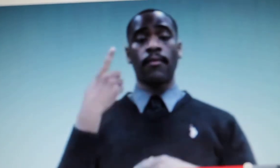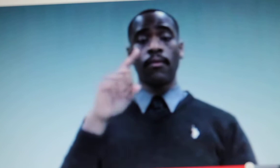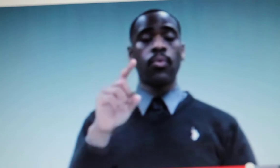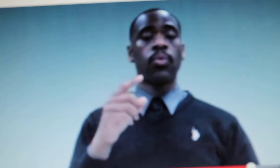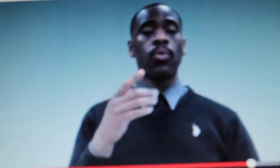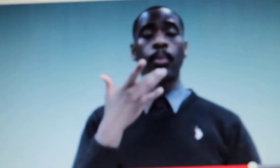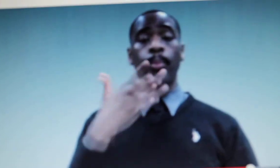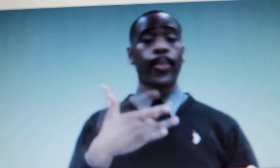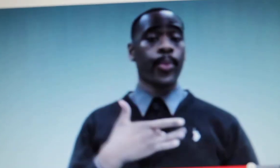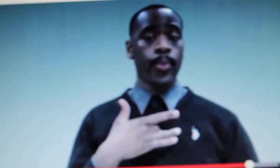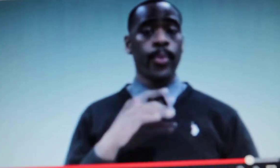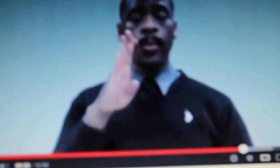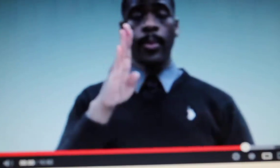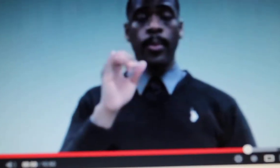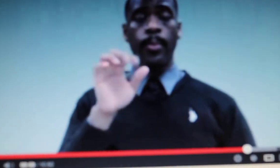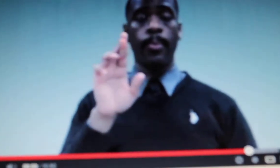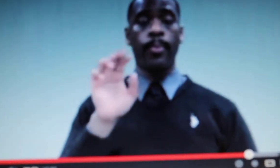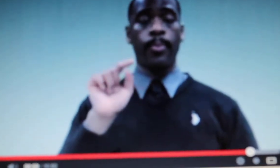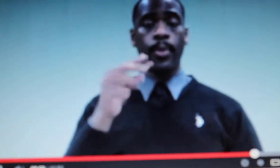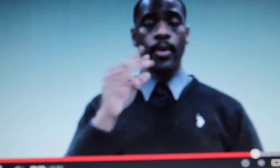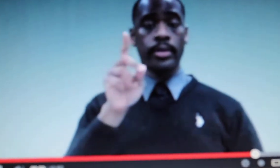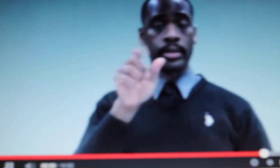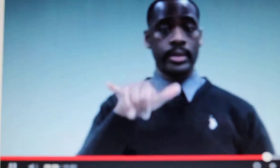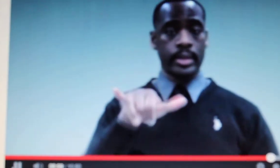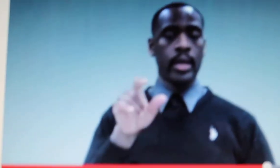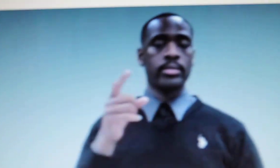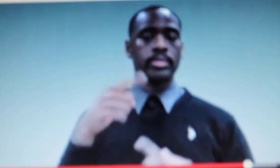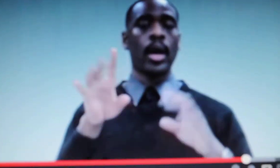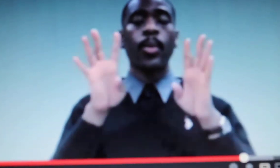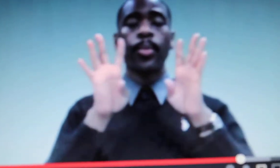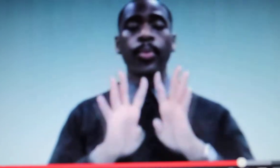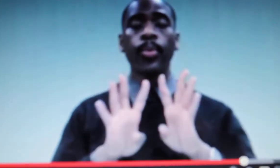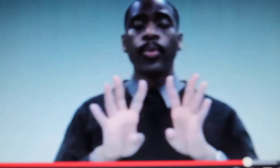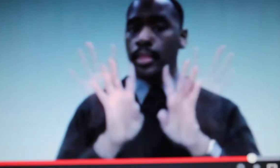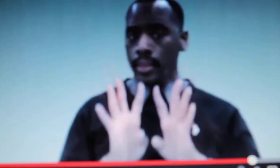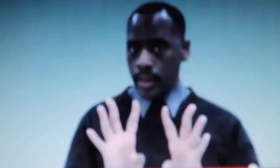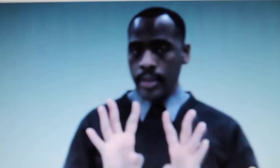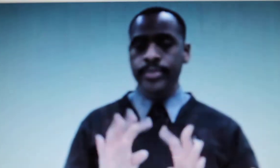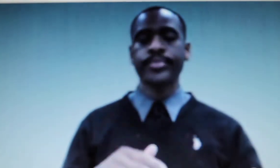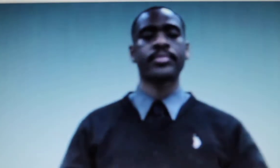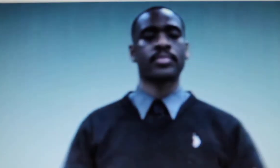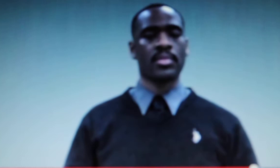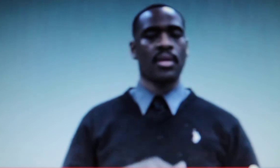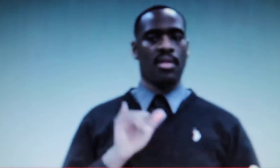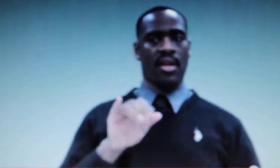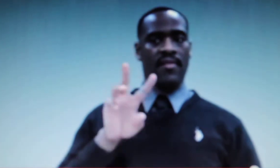Now, in Virginia, their sign for pregnant is this.